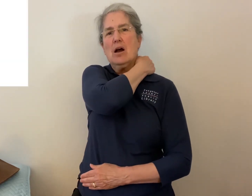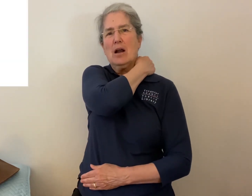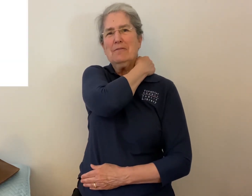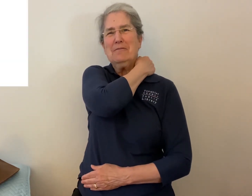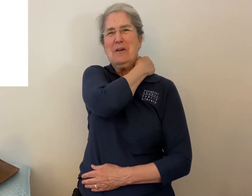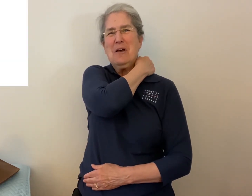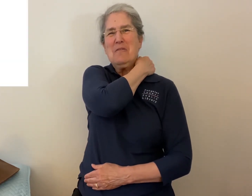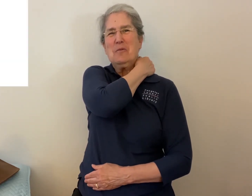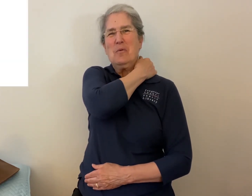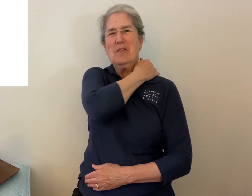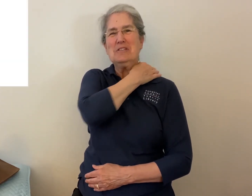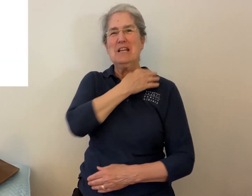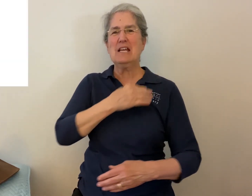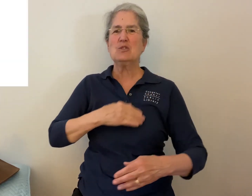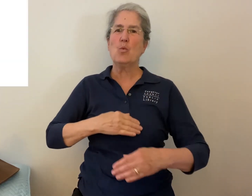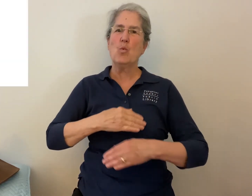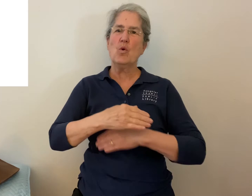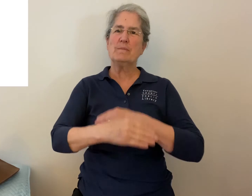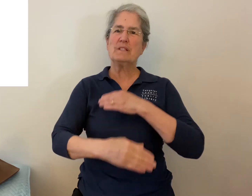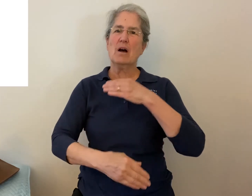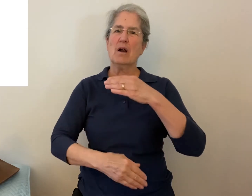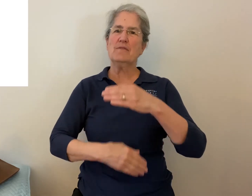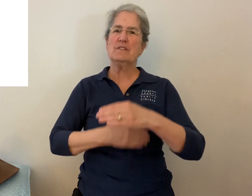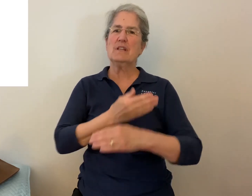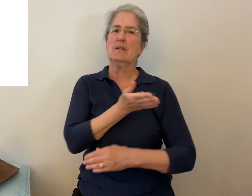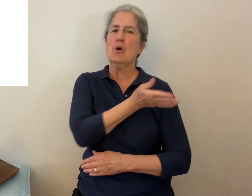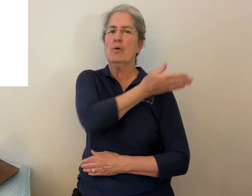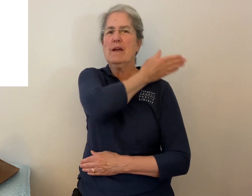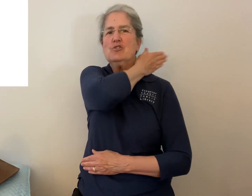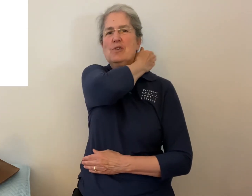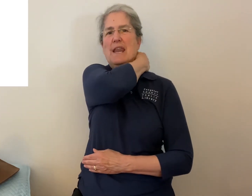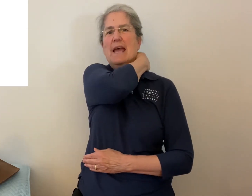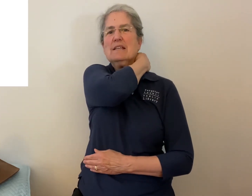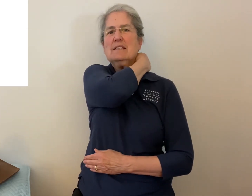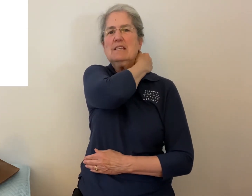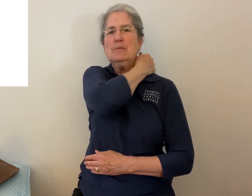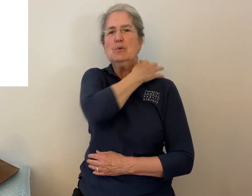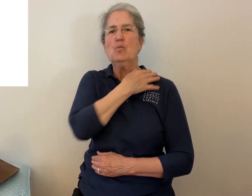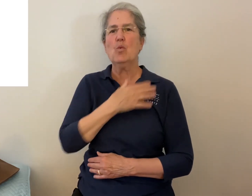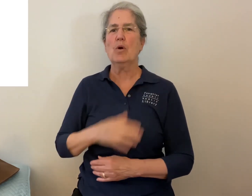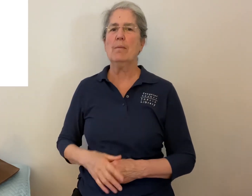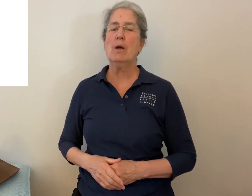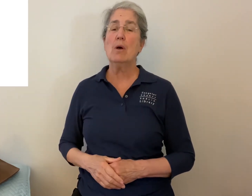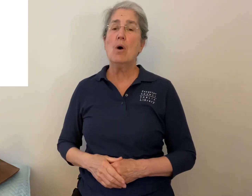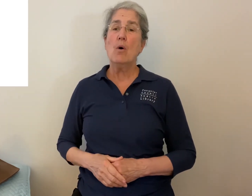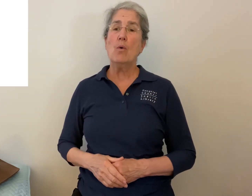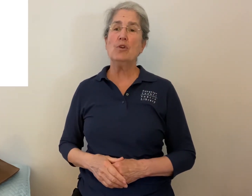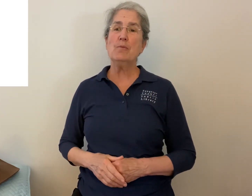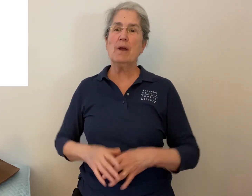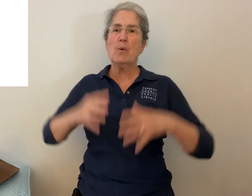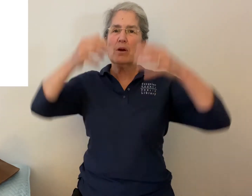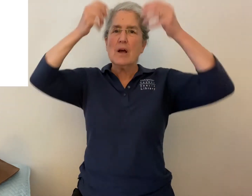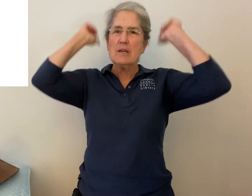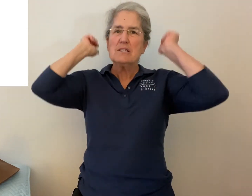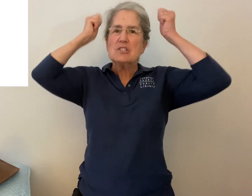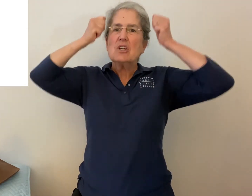Scarf for one of those nice warm scarves that go around your neck to keep you warm. Or you might wear a